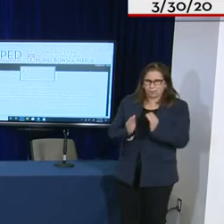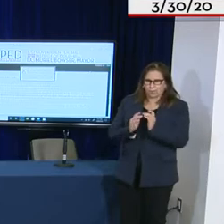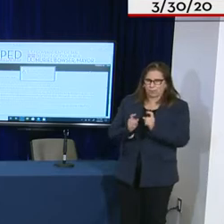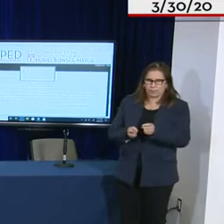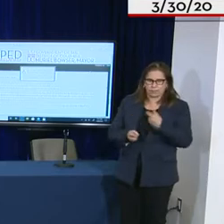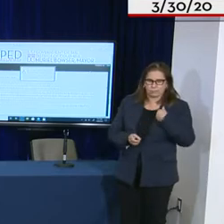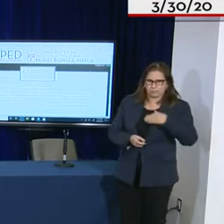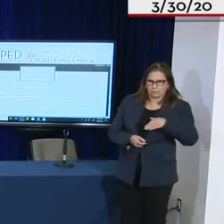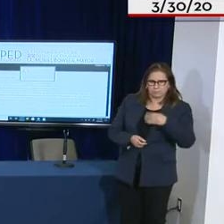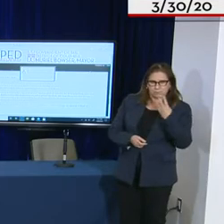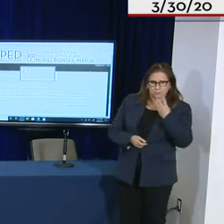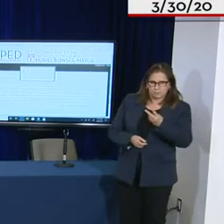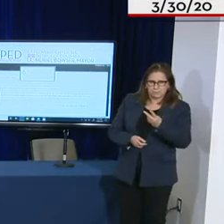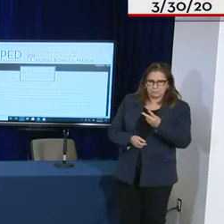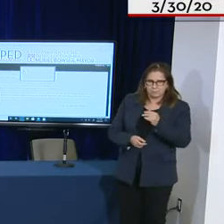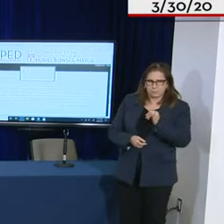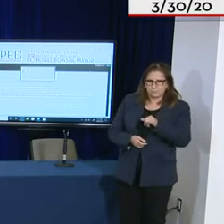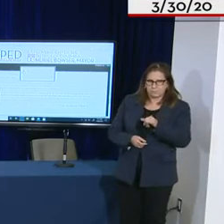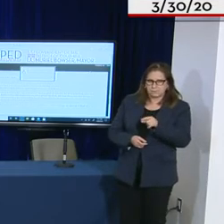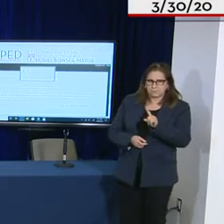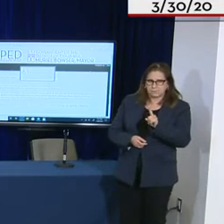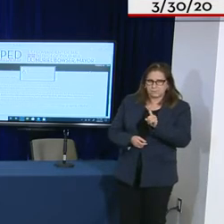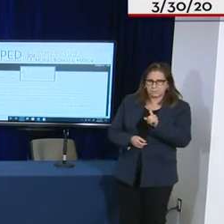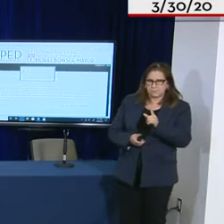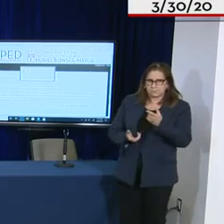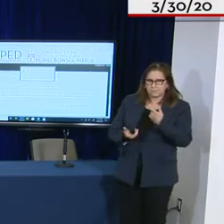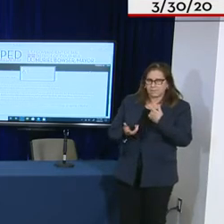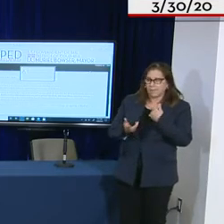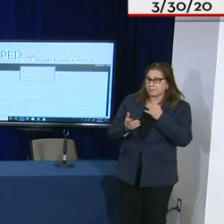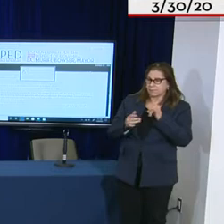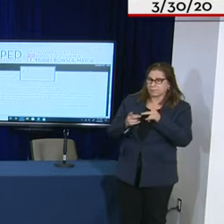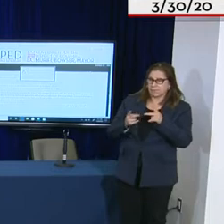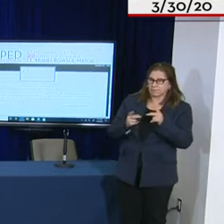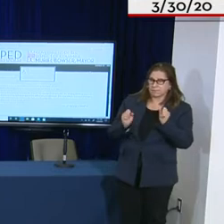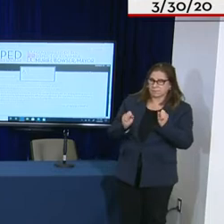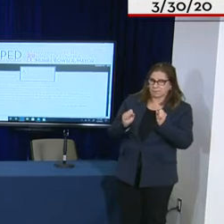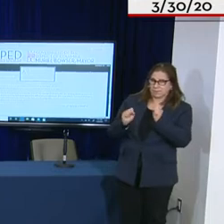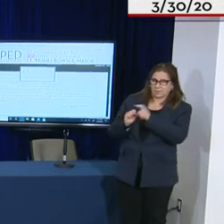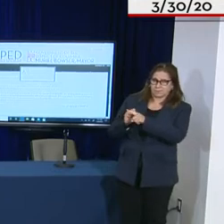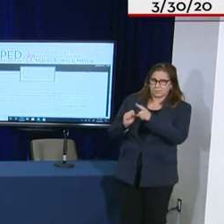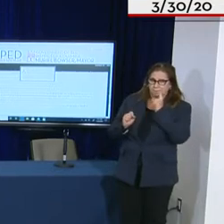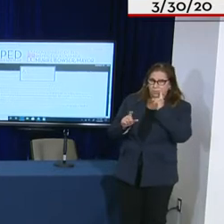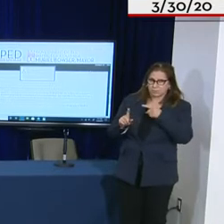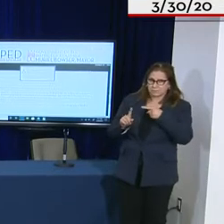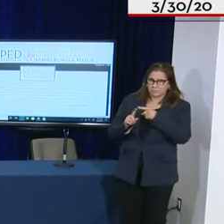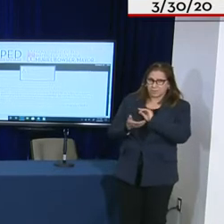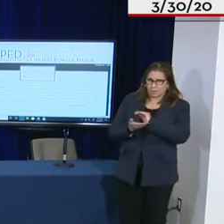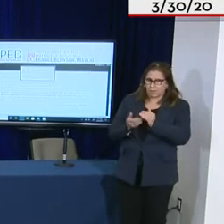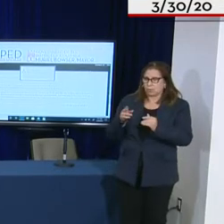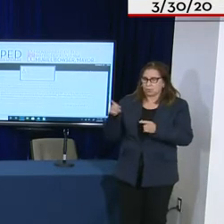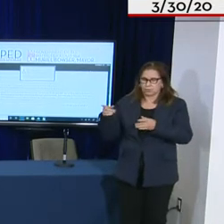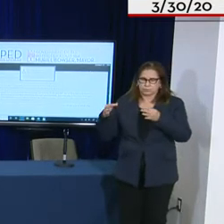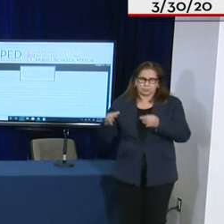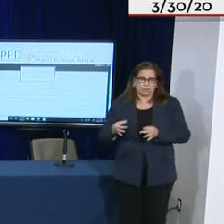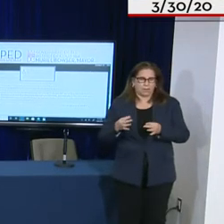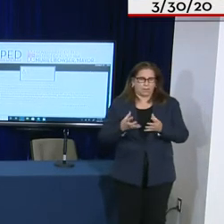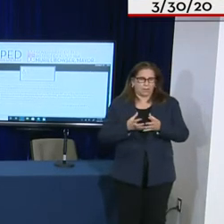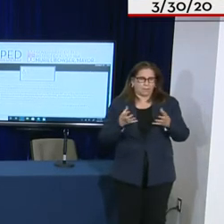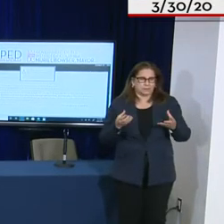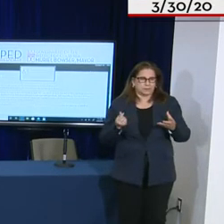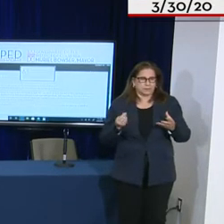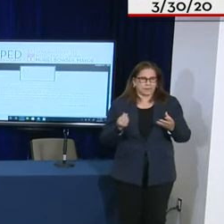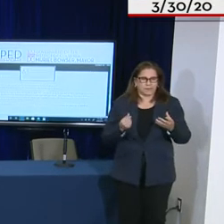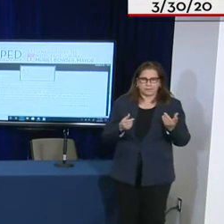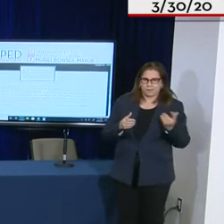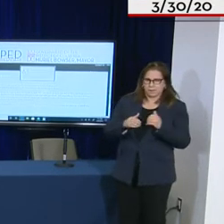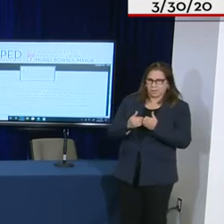request a certain amount of funding. So I'm wondering if the funding will be given in a fixed increment, and if not, how the amount